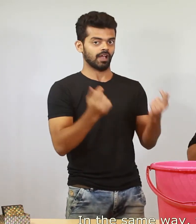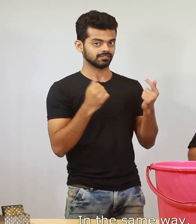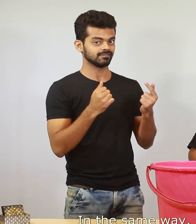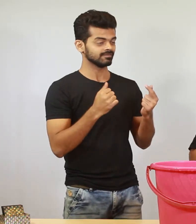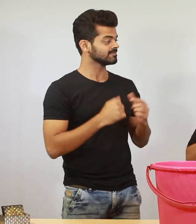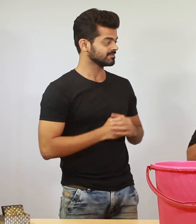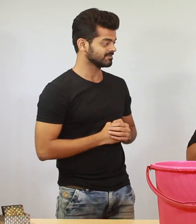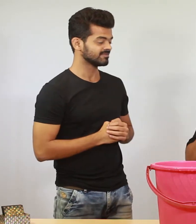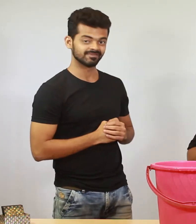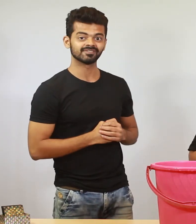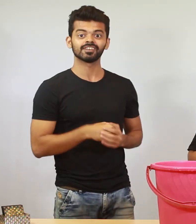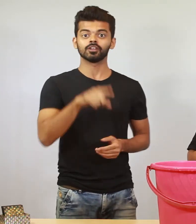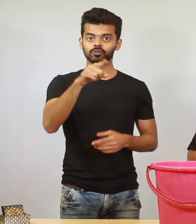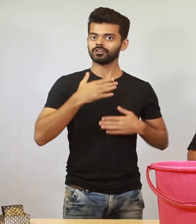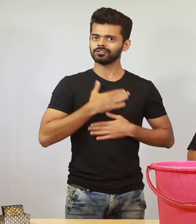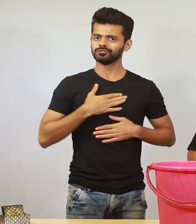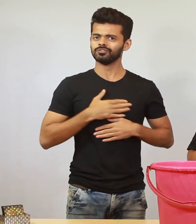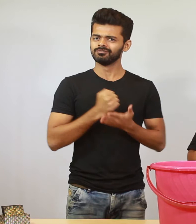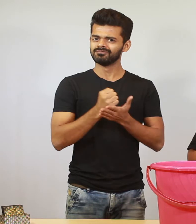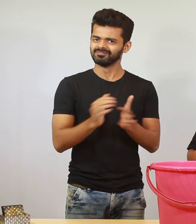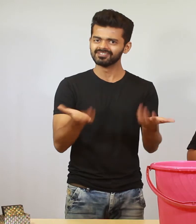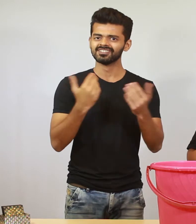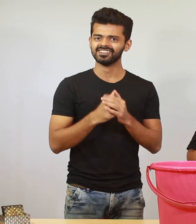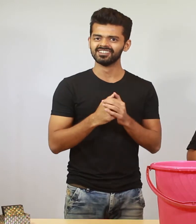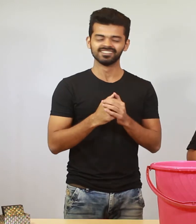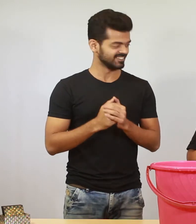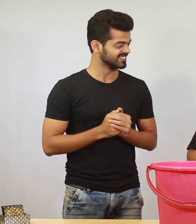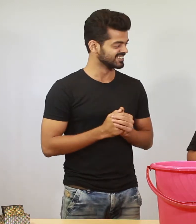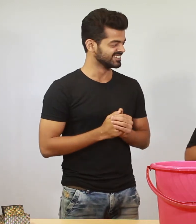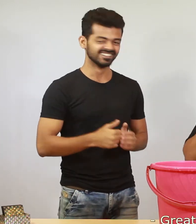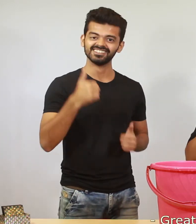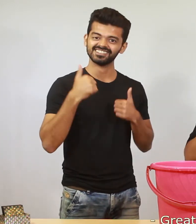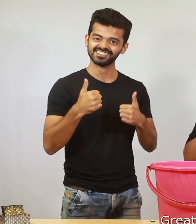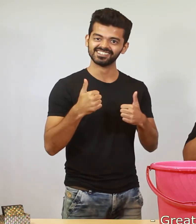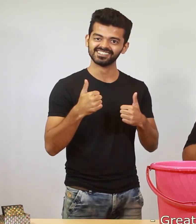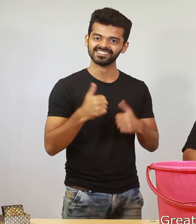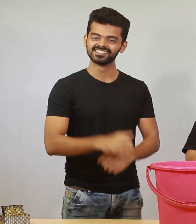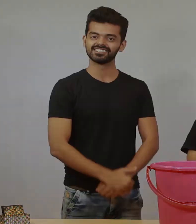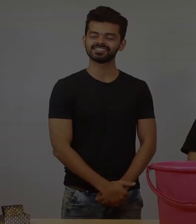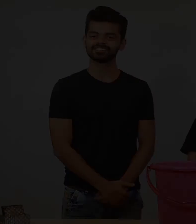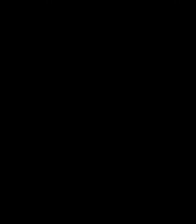you have to do this action fast too. in the same way. Right. You can try this for yourself. Great.